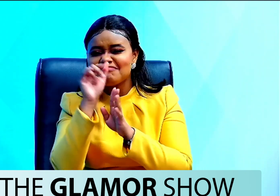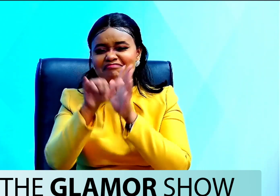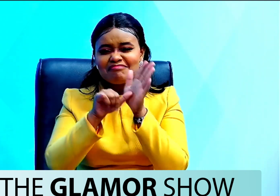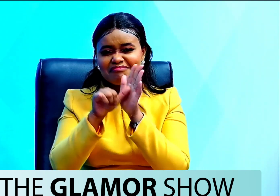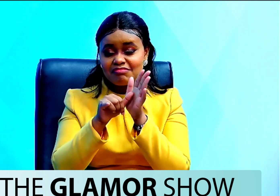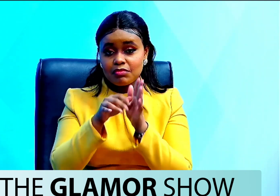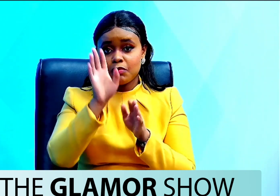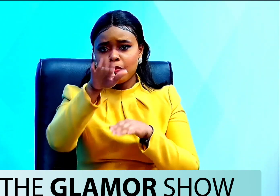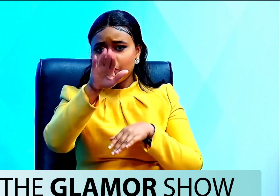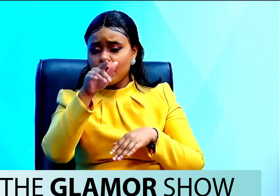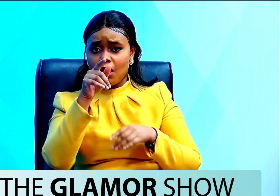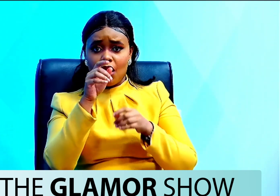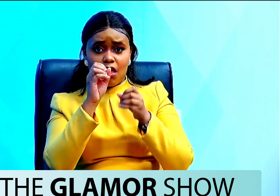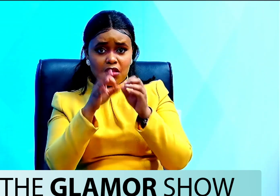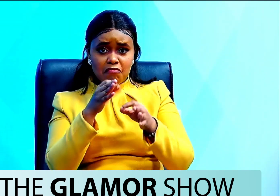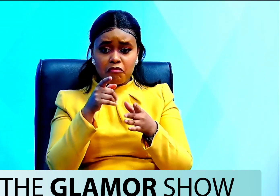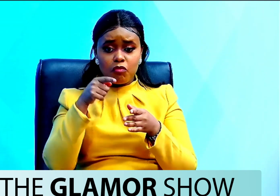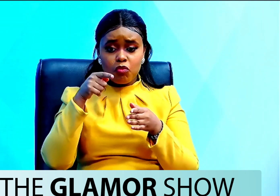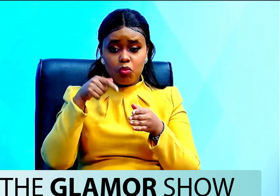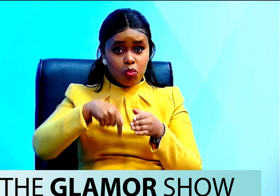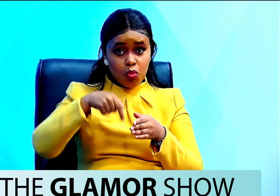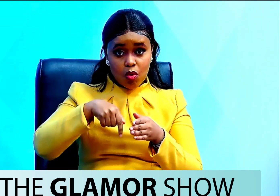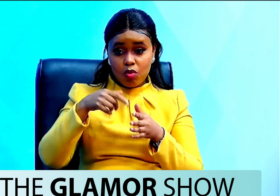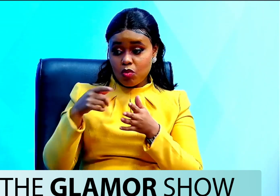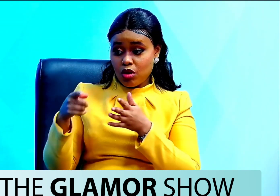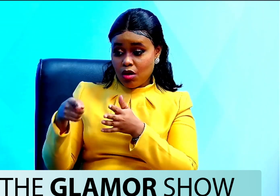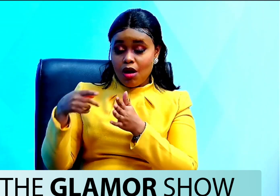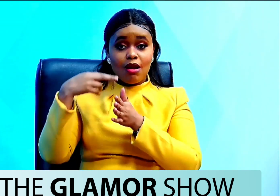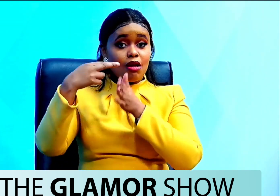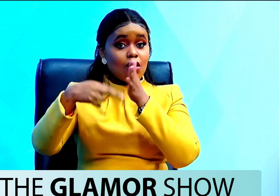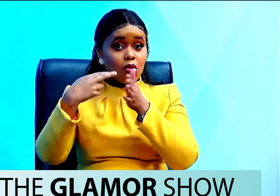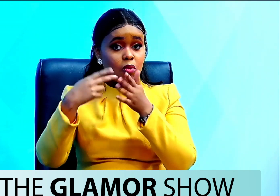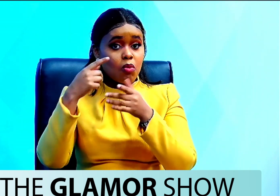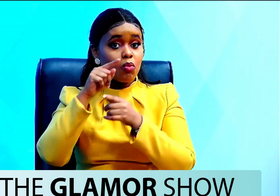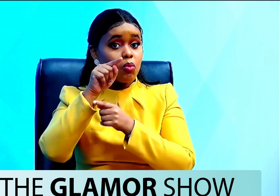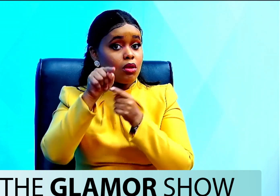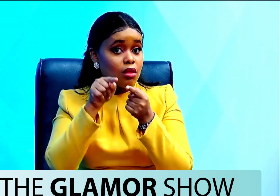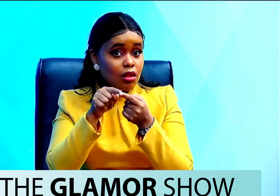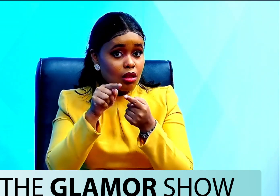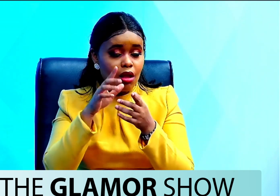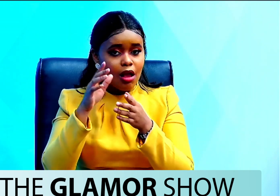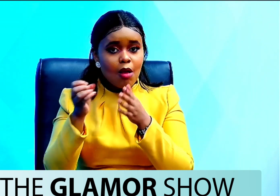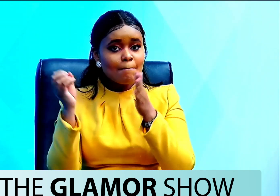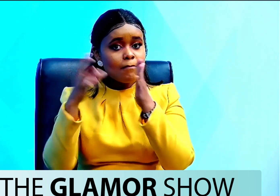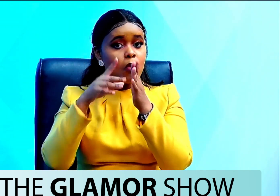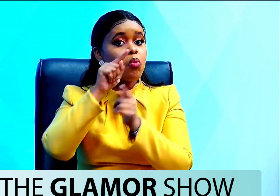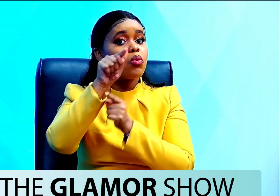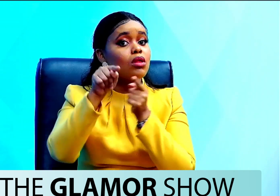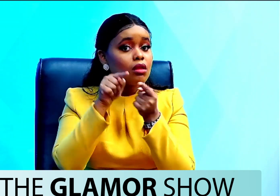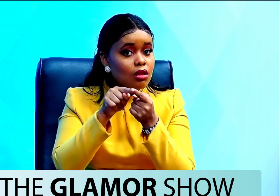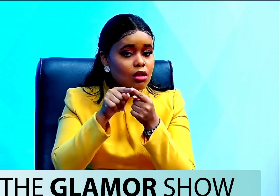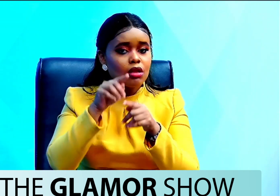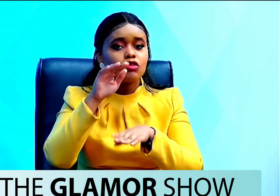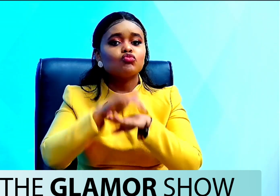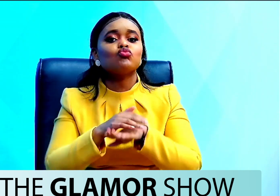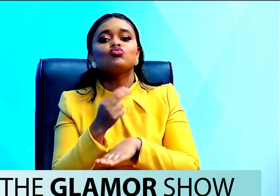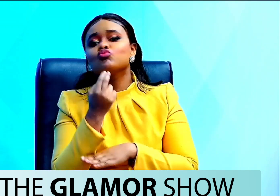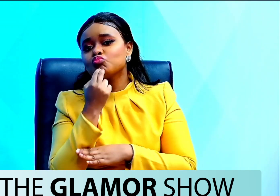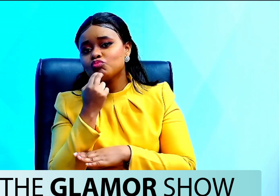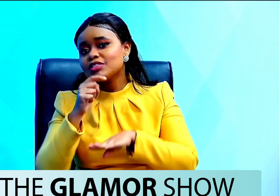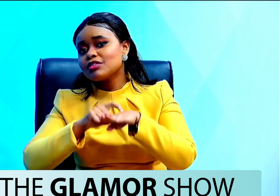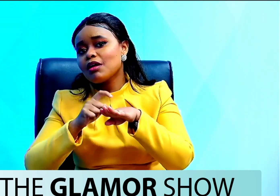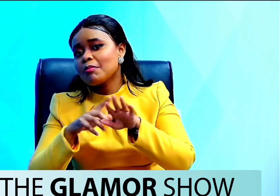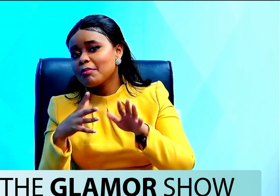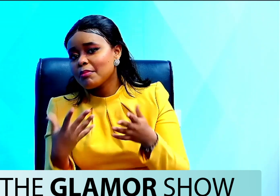below. You can get to find this show also, or snippets of it, on other social media platforms apart from YouTube, and leave a comment. Also,